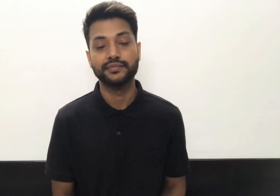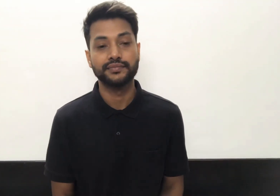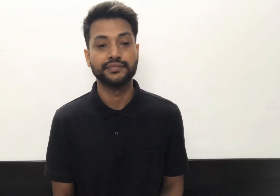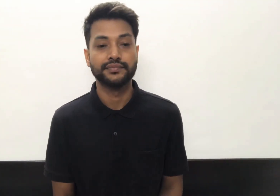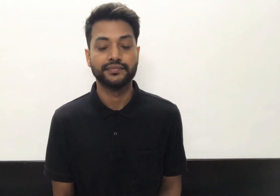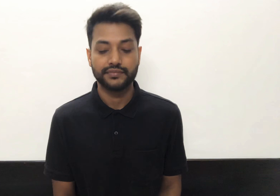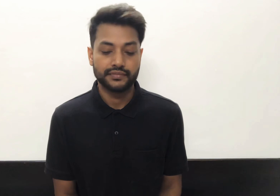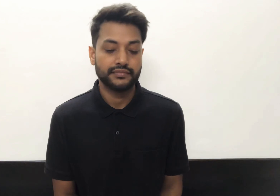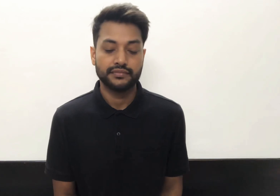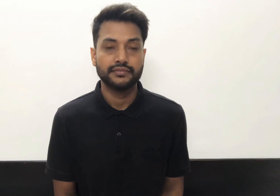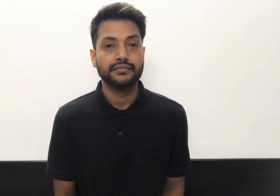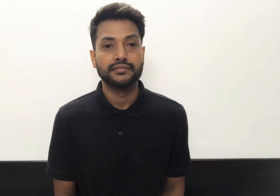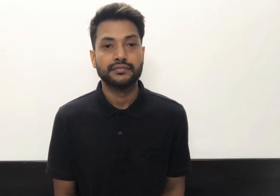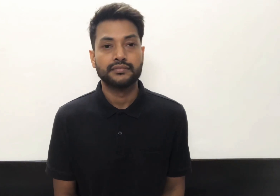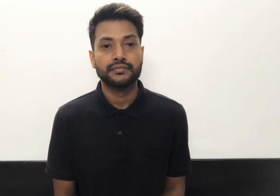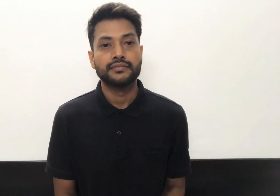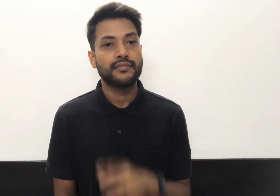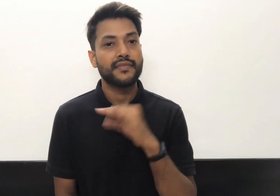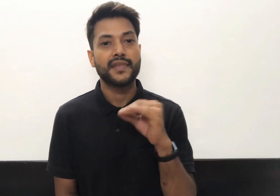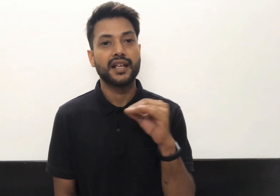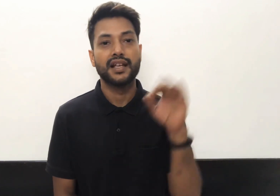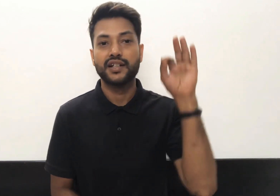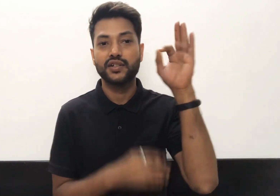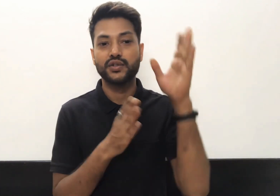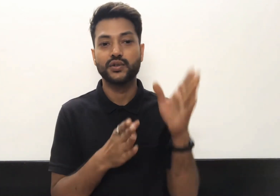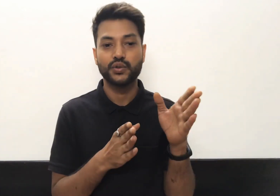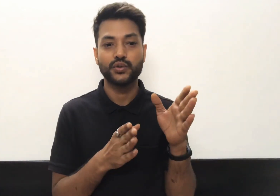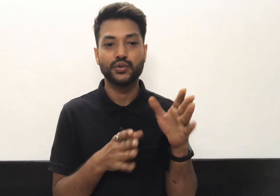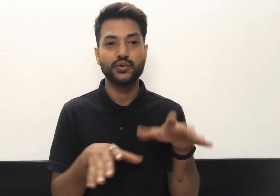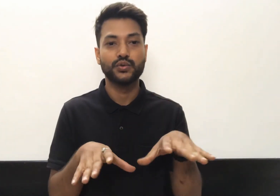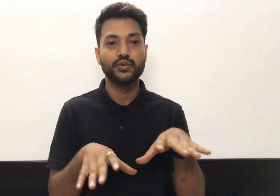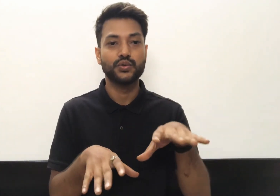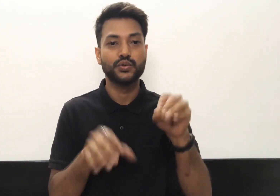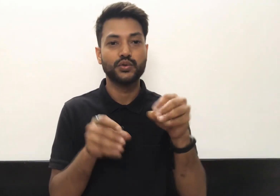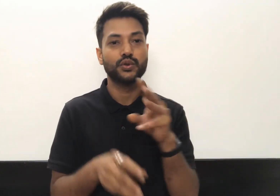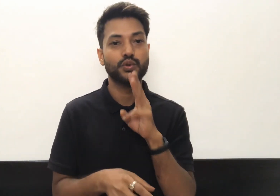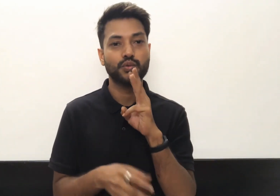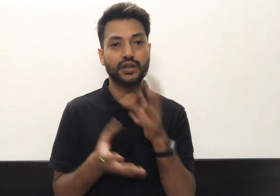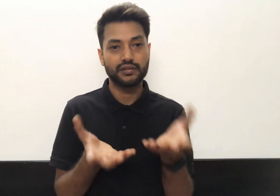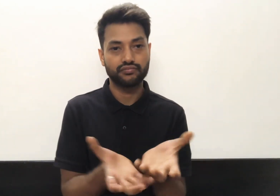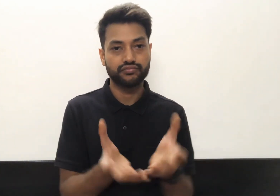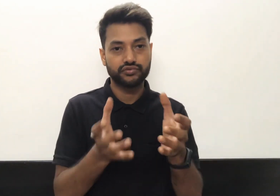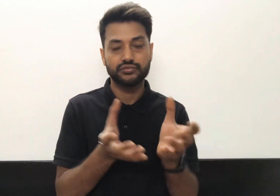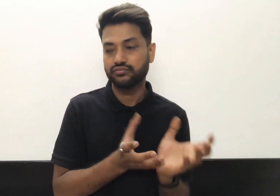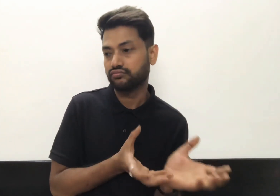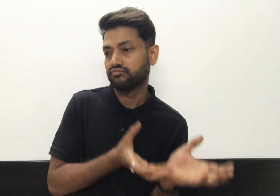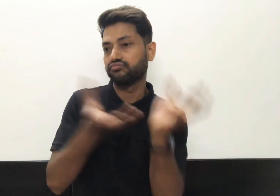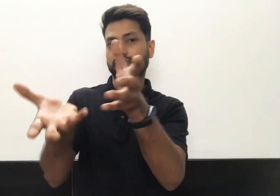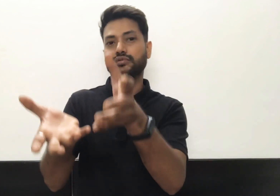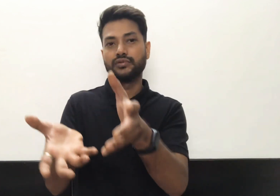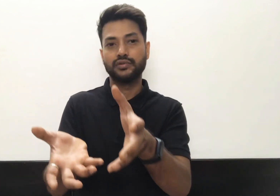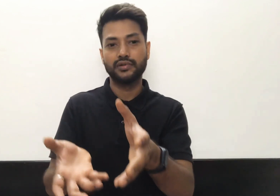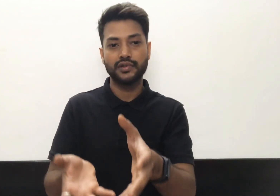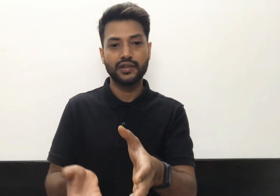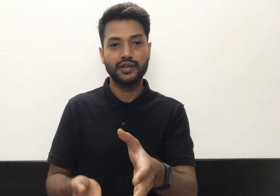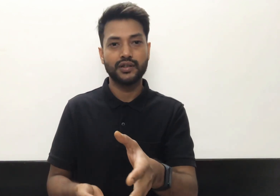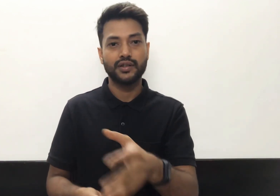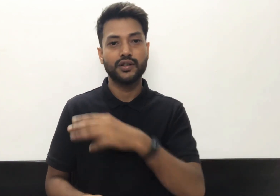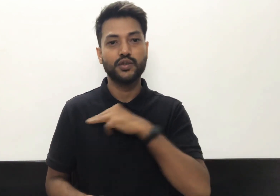And the Guru took a pail of water and threw it He was fast asleep on his bed and threw